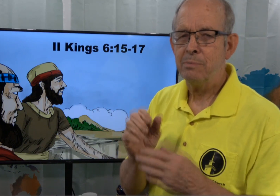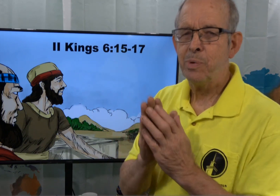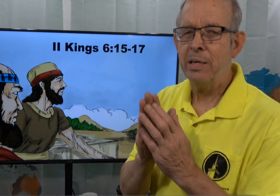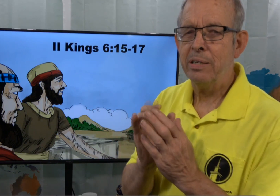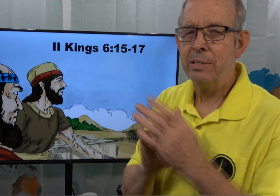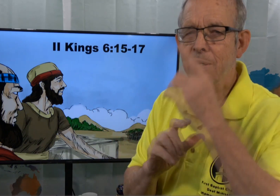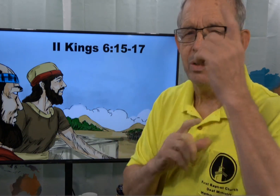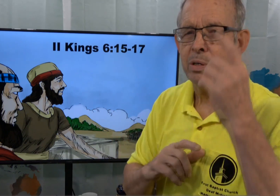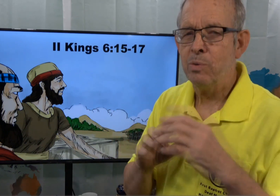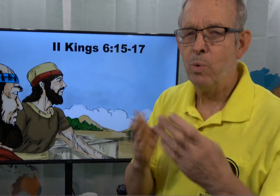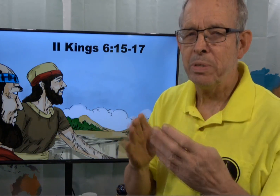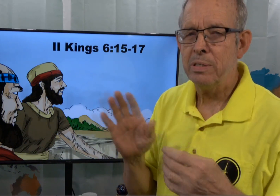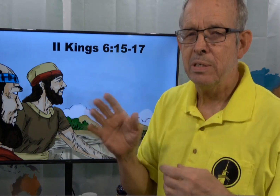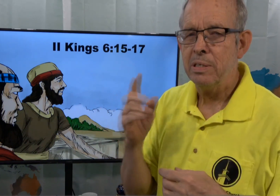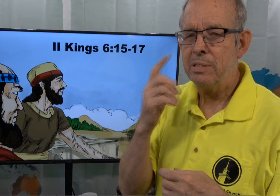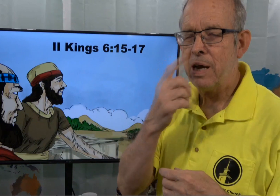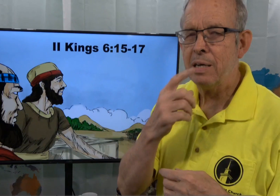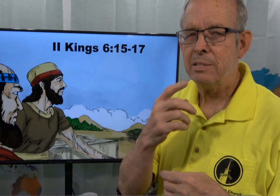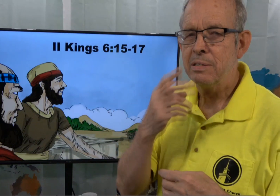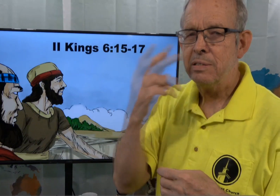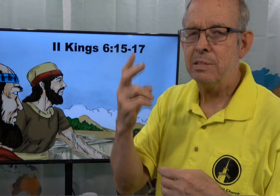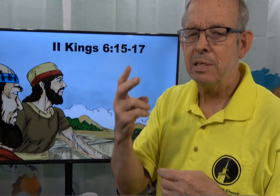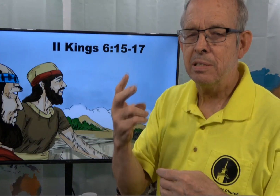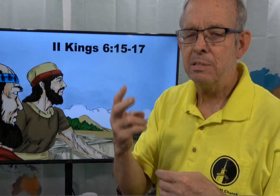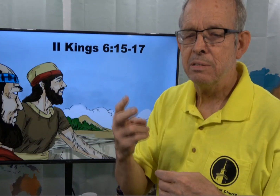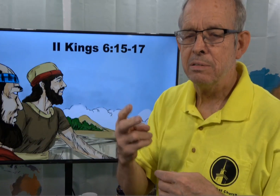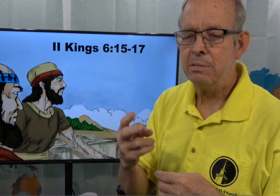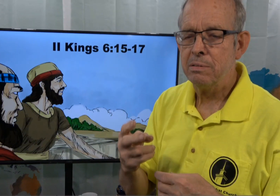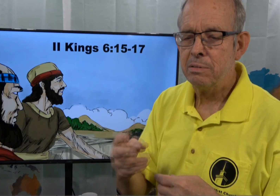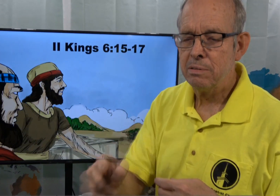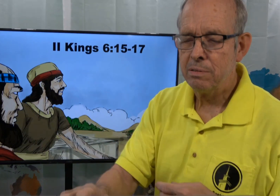Pray the Lord open his eyes, see.